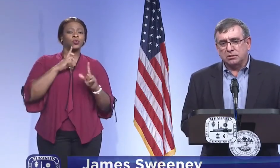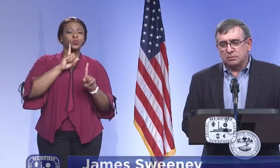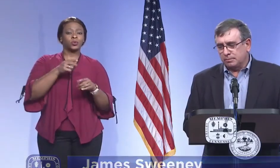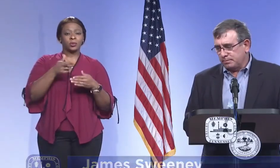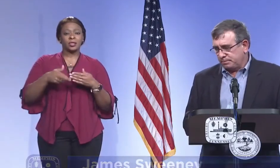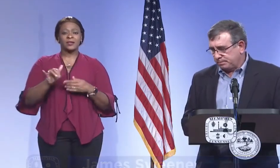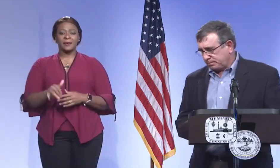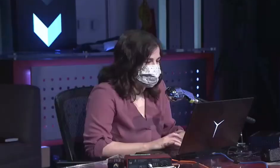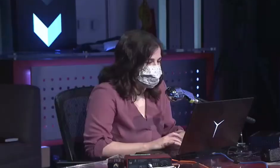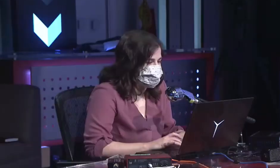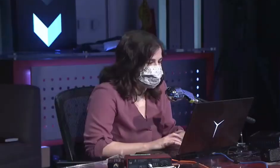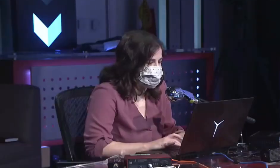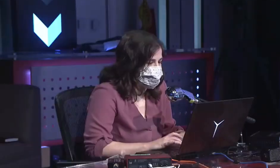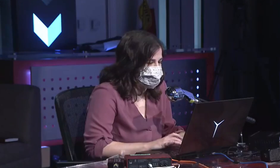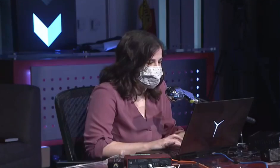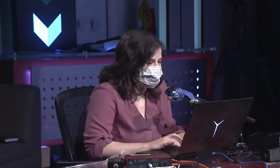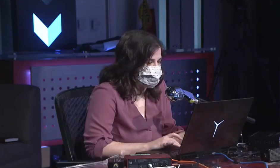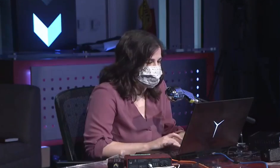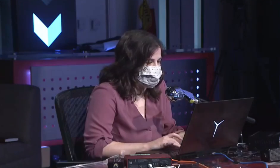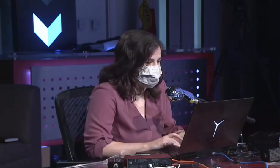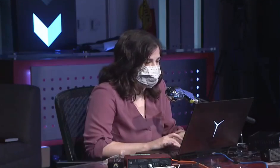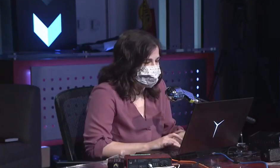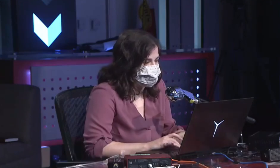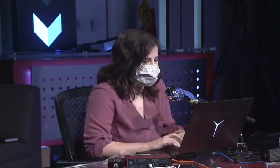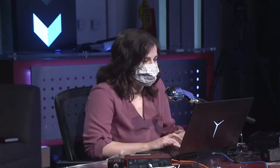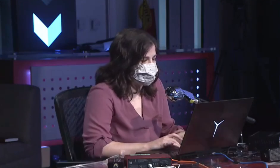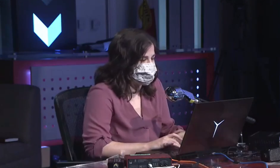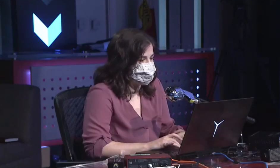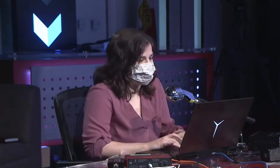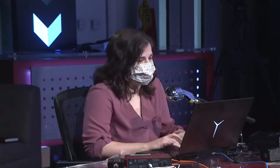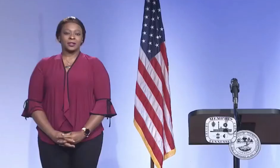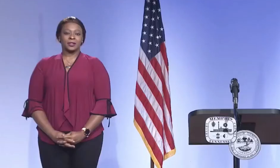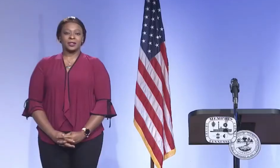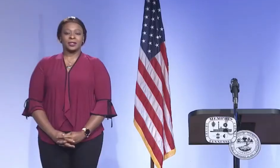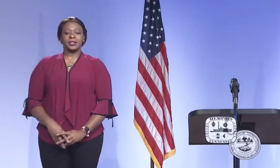findings. We'll go back to Sam Hardiman with a commercial appeal.